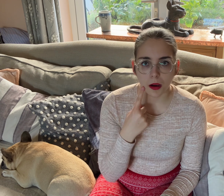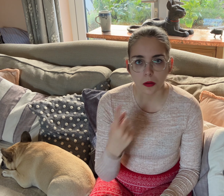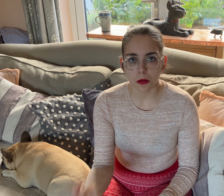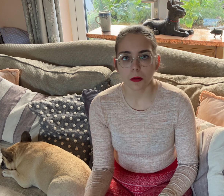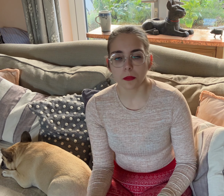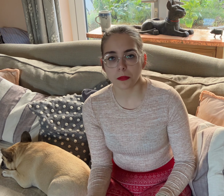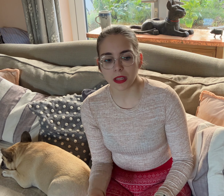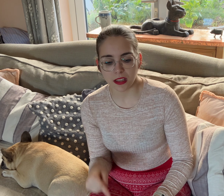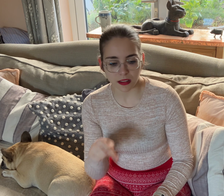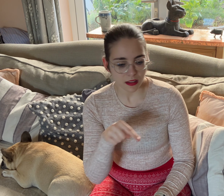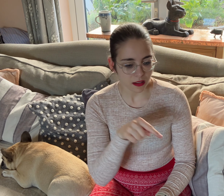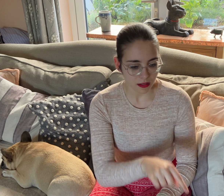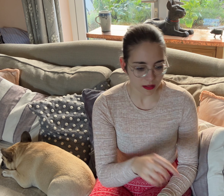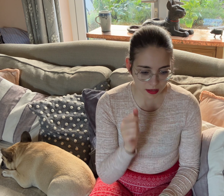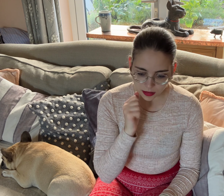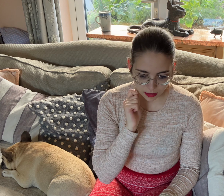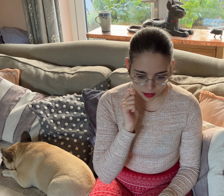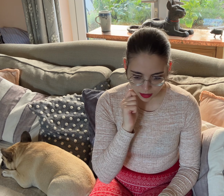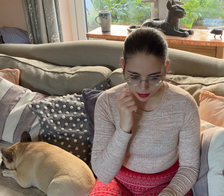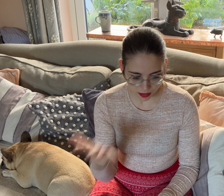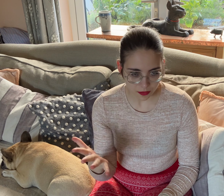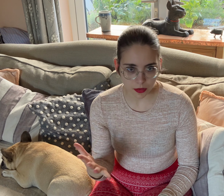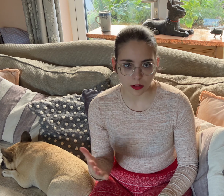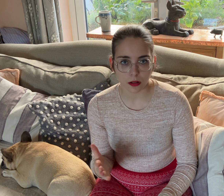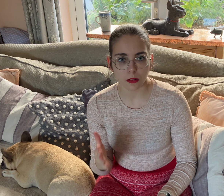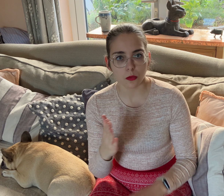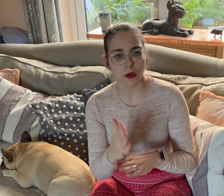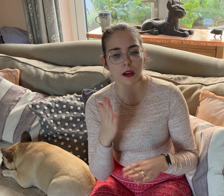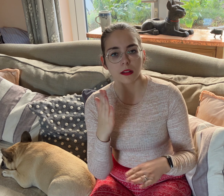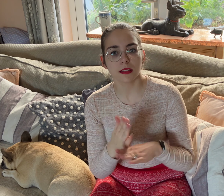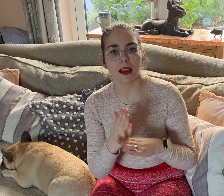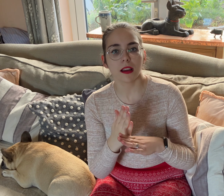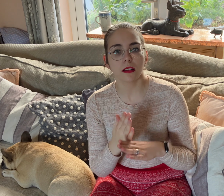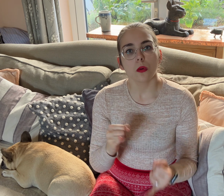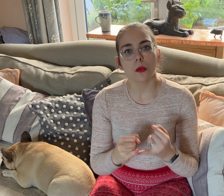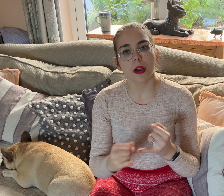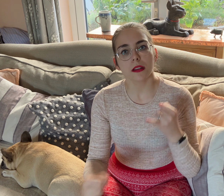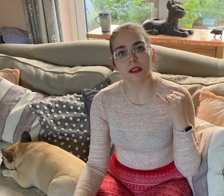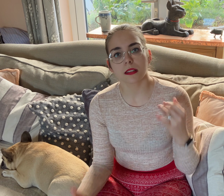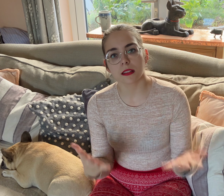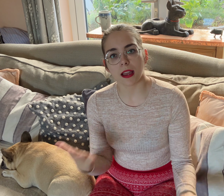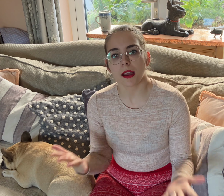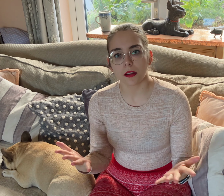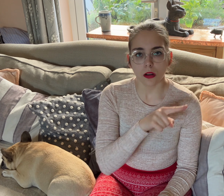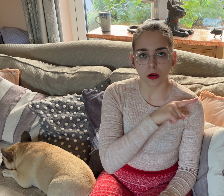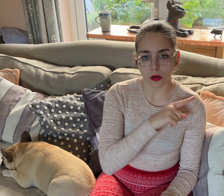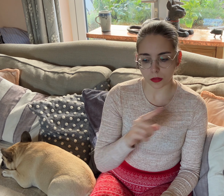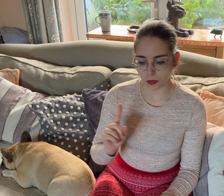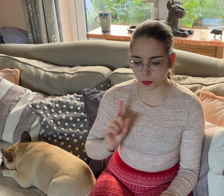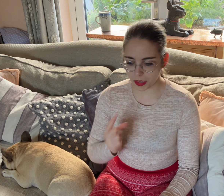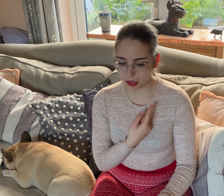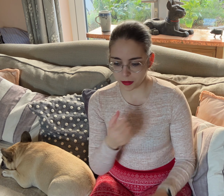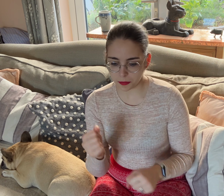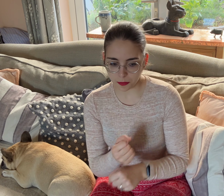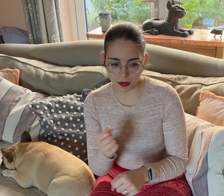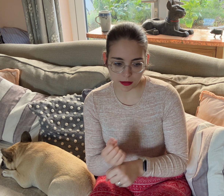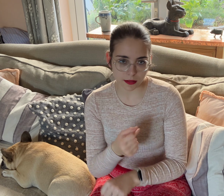me this ain't never gonna work now? Worse now. Because we made the